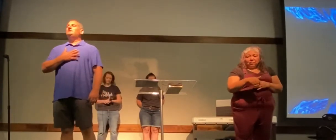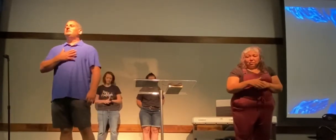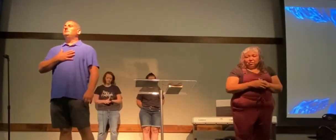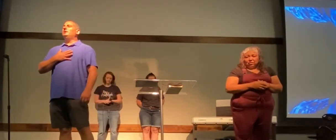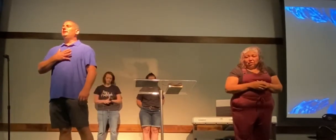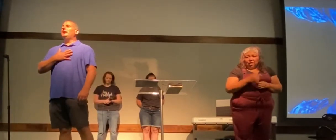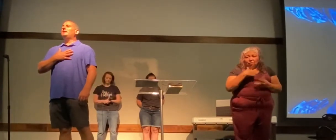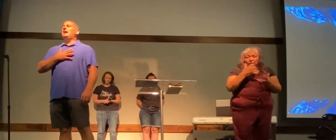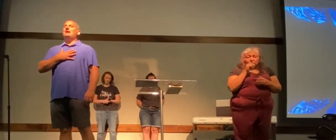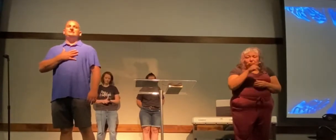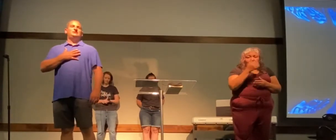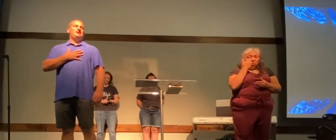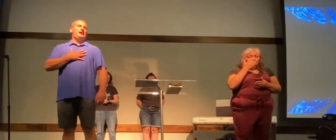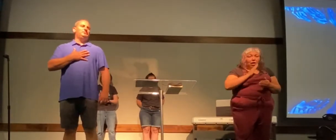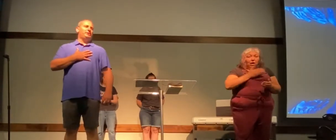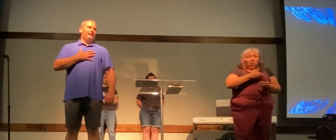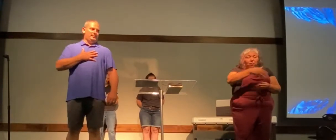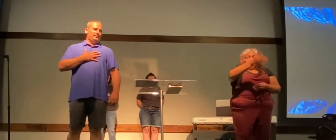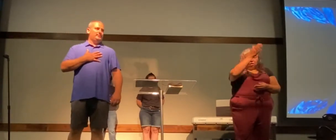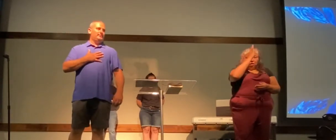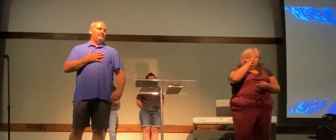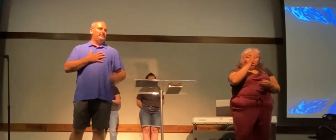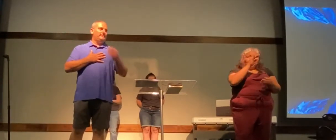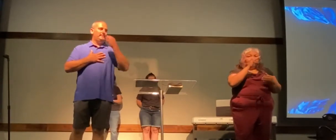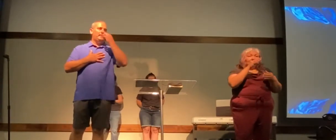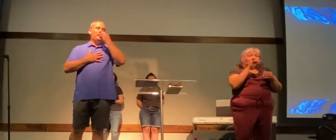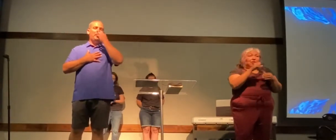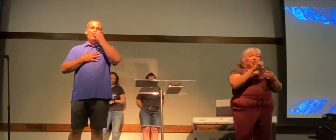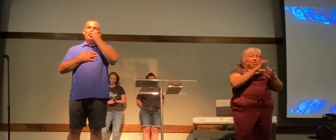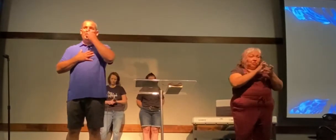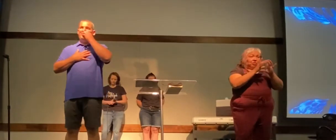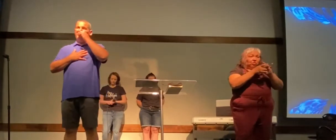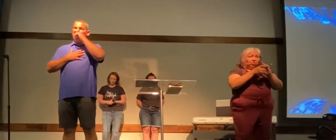I want you to know that our God is a chain breaker.